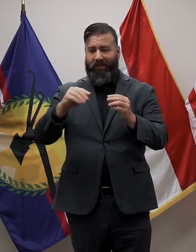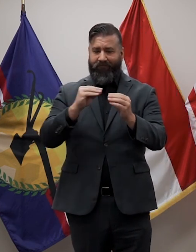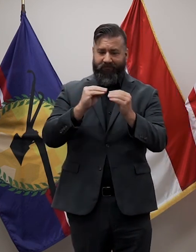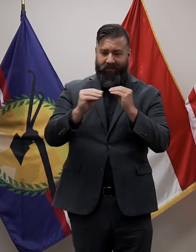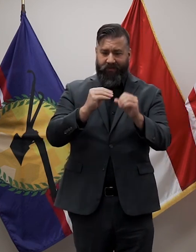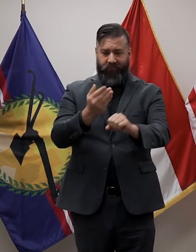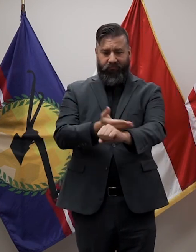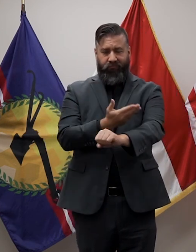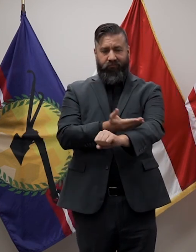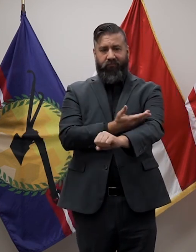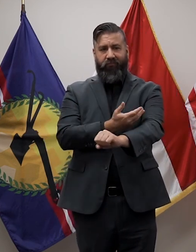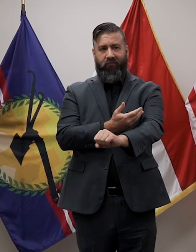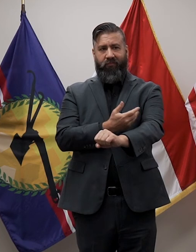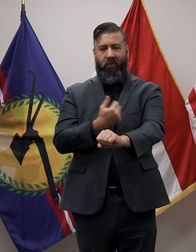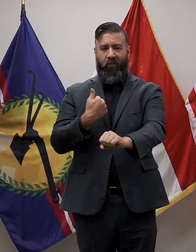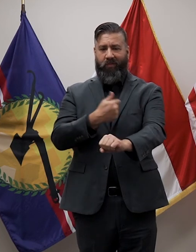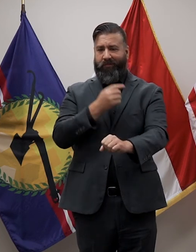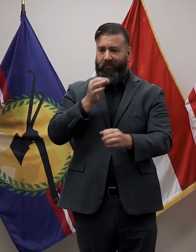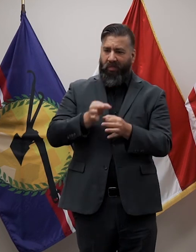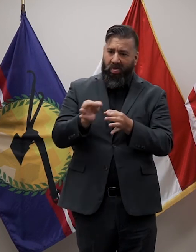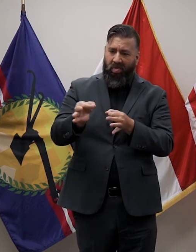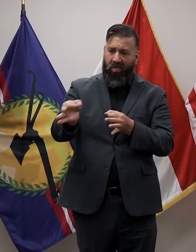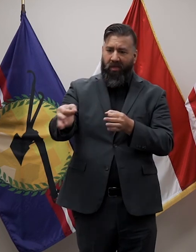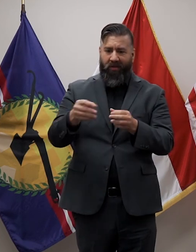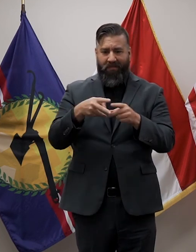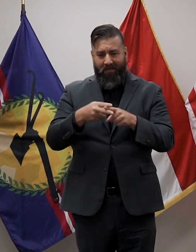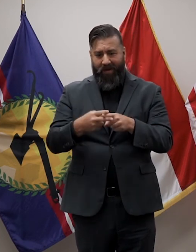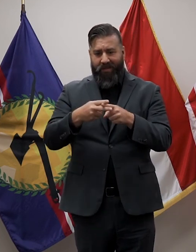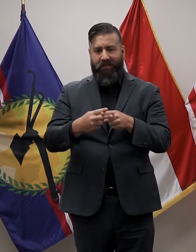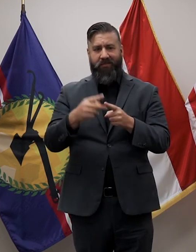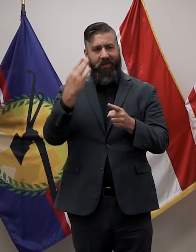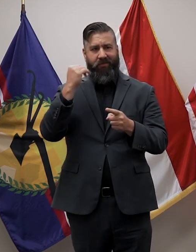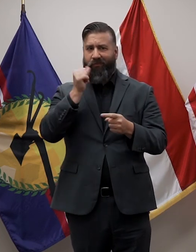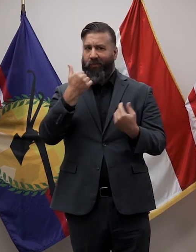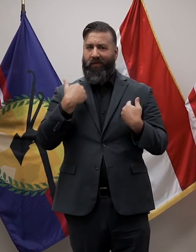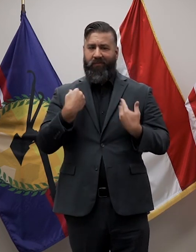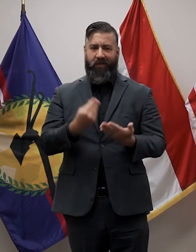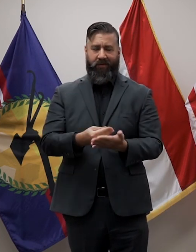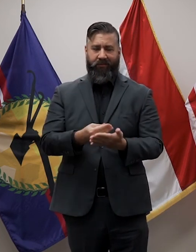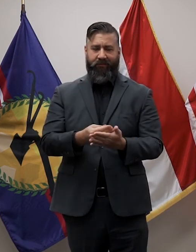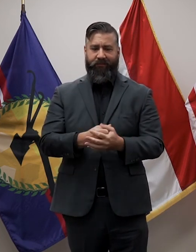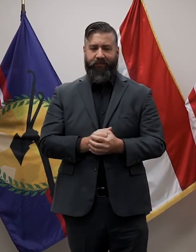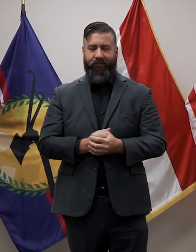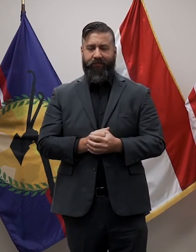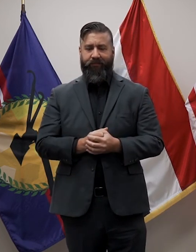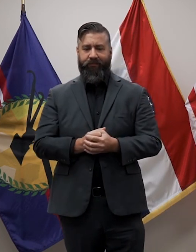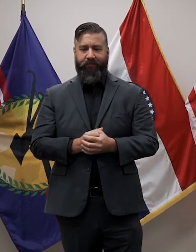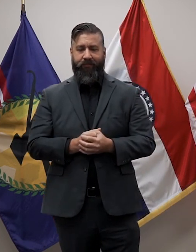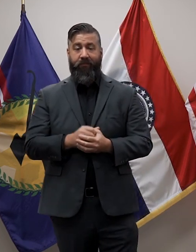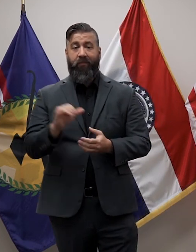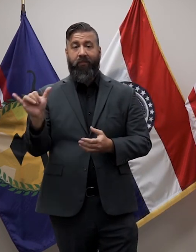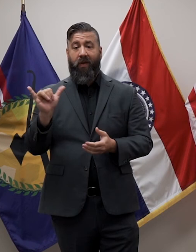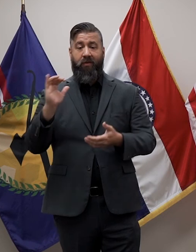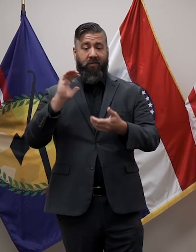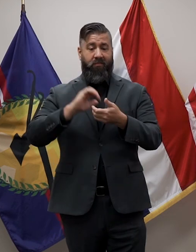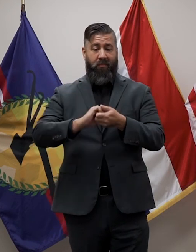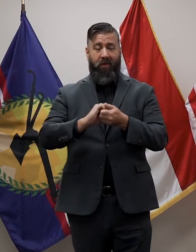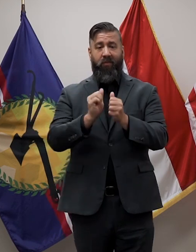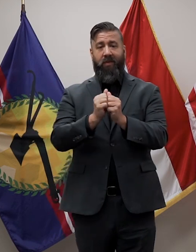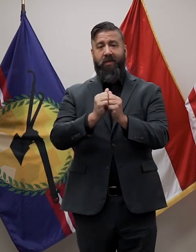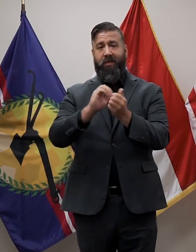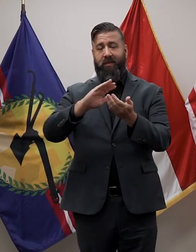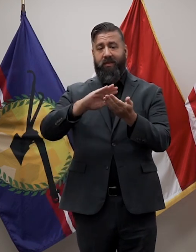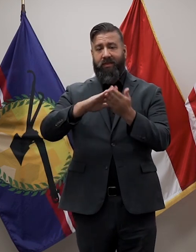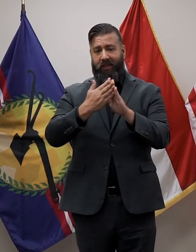been serious deferred maintenance for the past 10 years because we just haven't had the money. In addition, we're partnering with the City of St. Louis